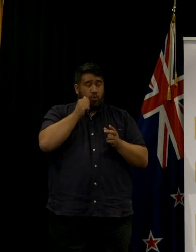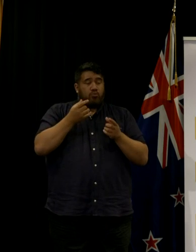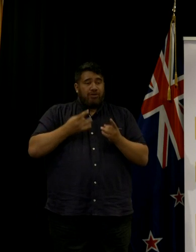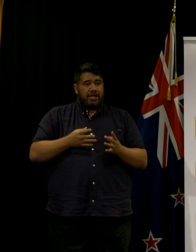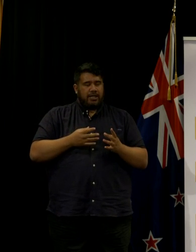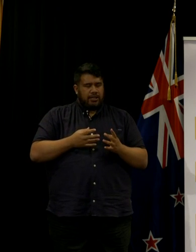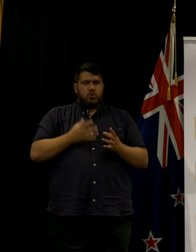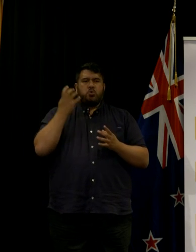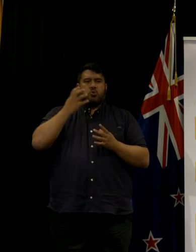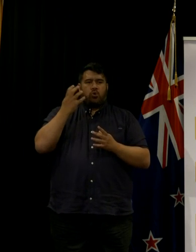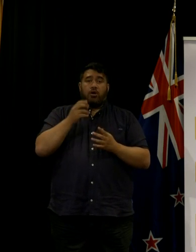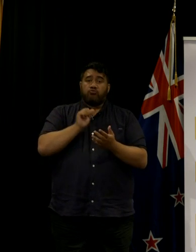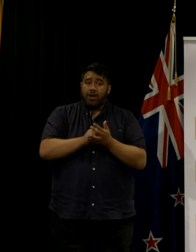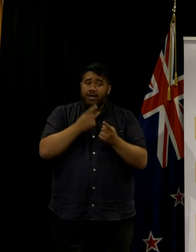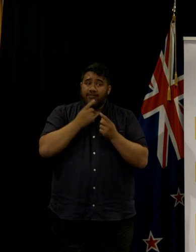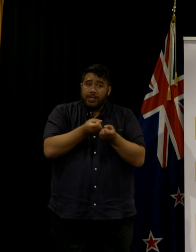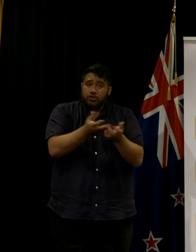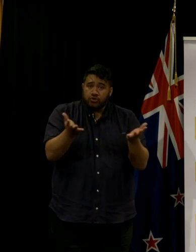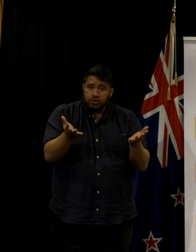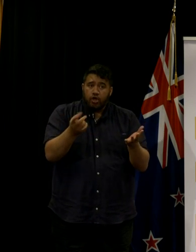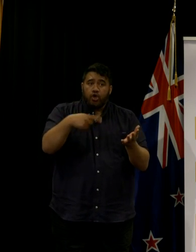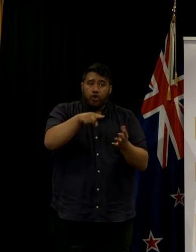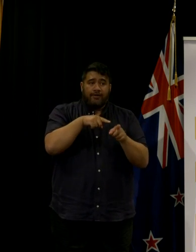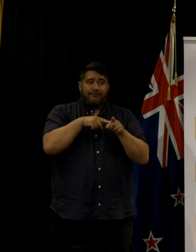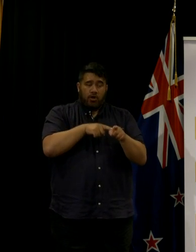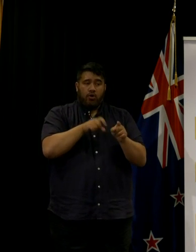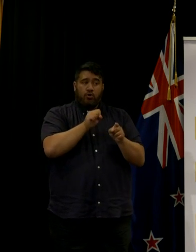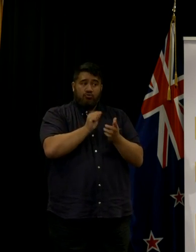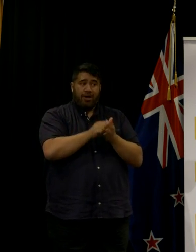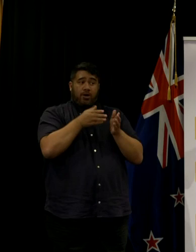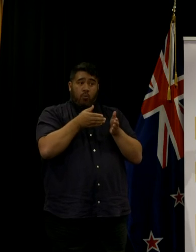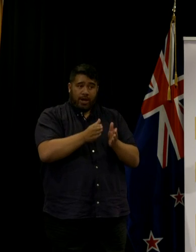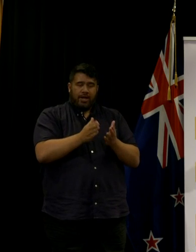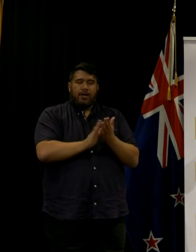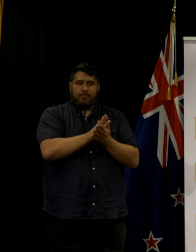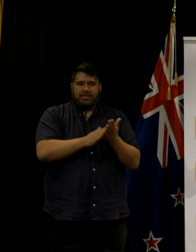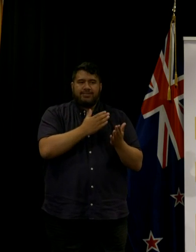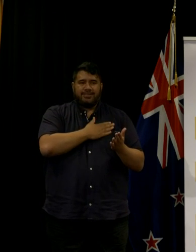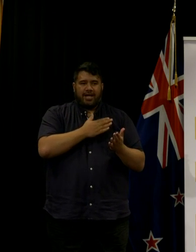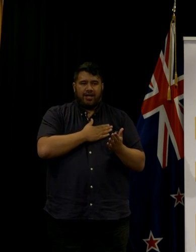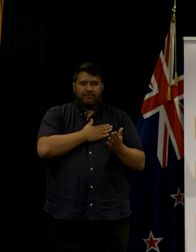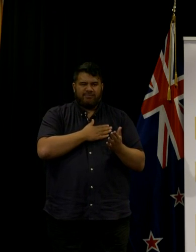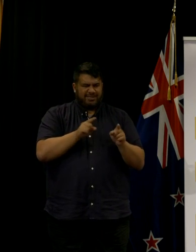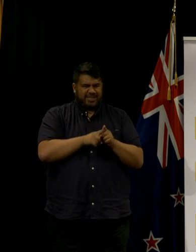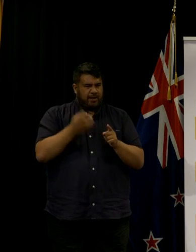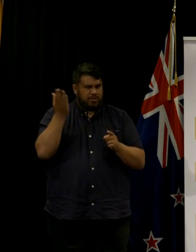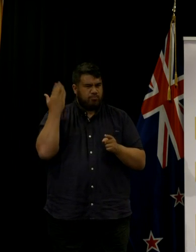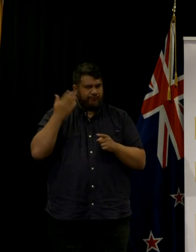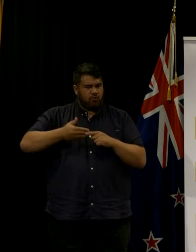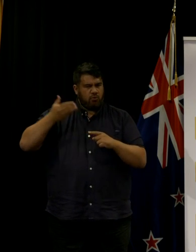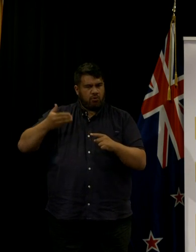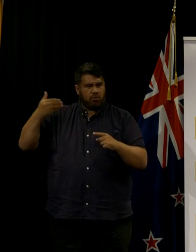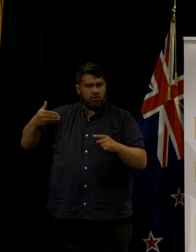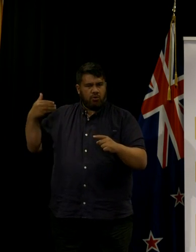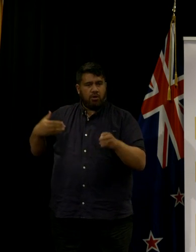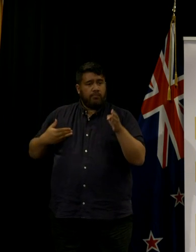trying to provide the right information so that people can take that action to keep themselves and their families safe. Do defy the lockdown and end up going hunting